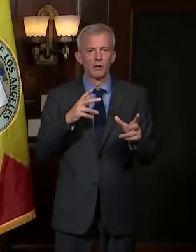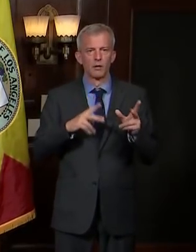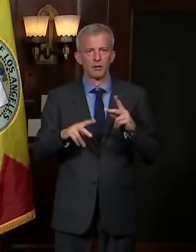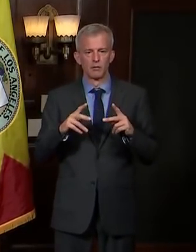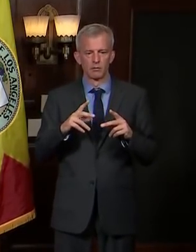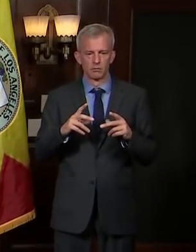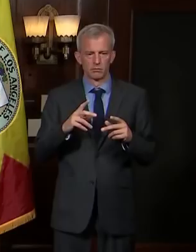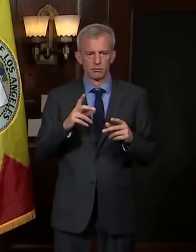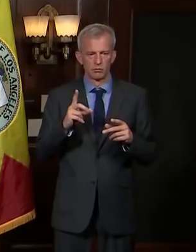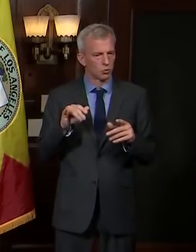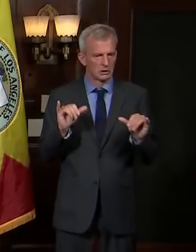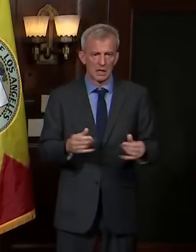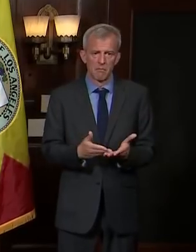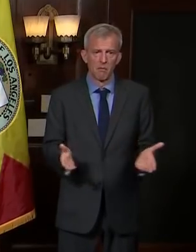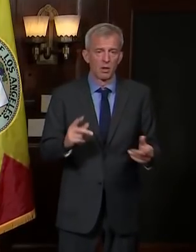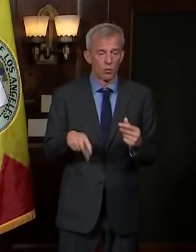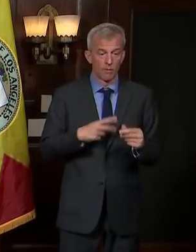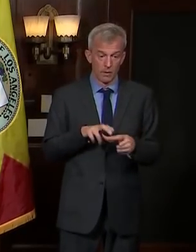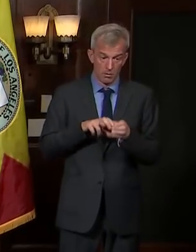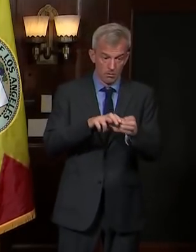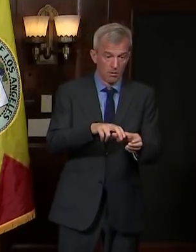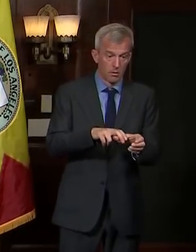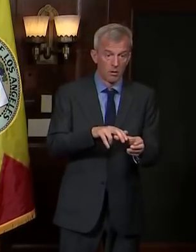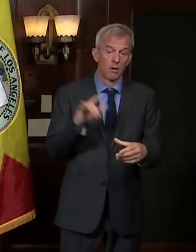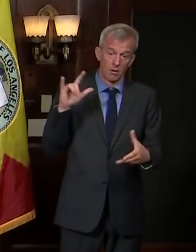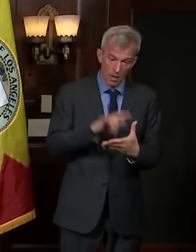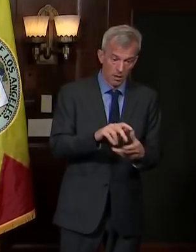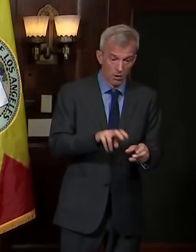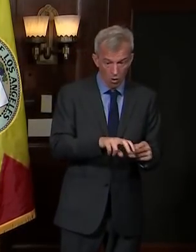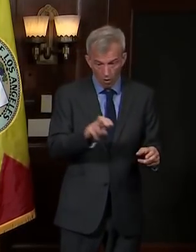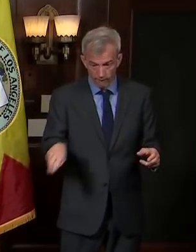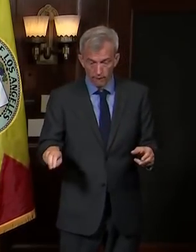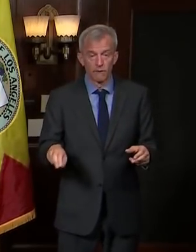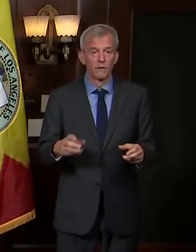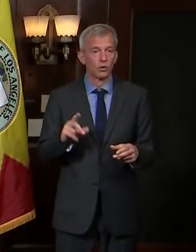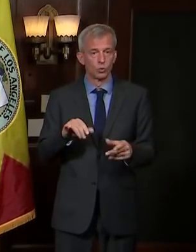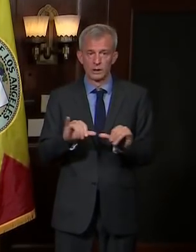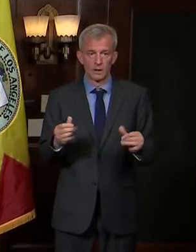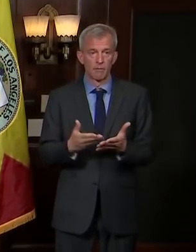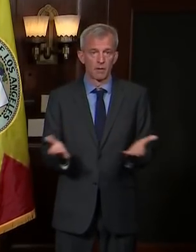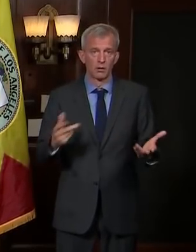then I think you can still have flying. But short of that, I'm absolutely open to that.